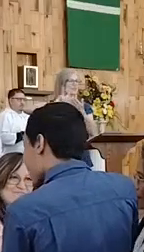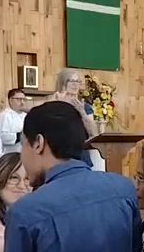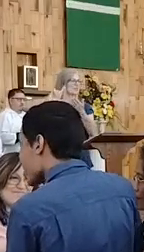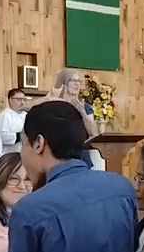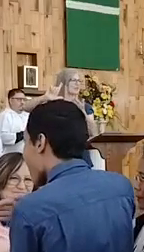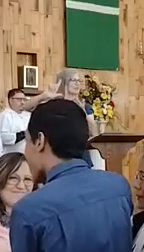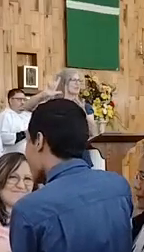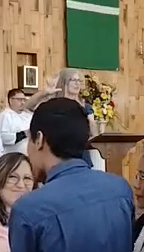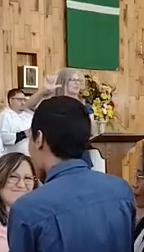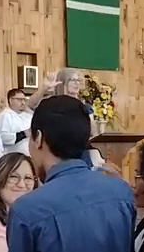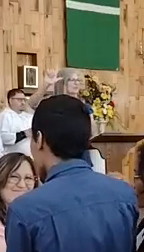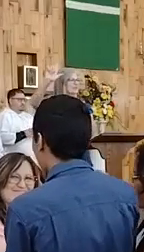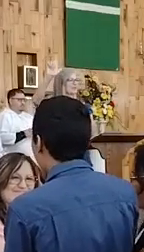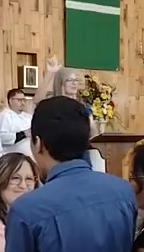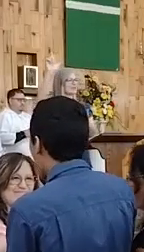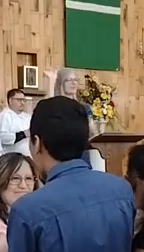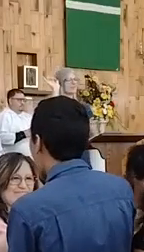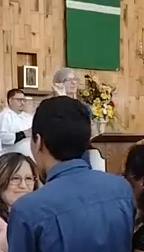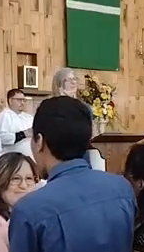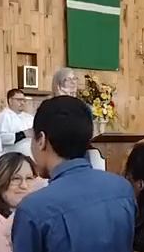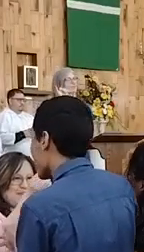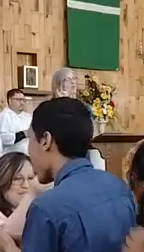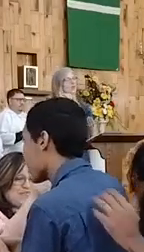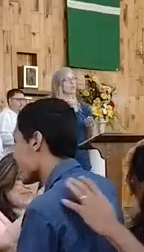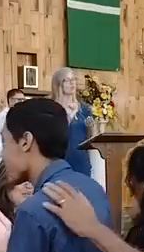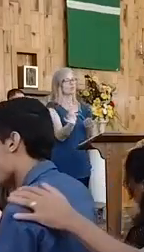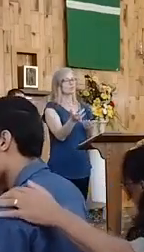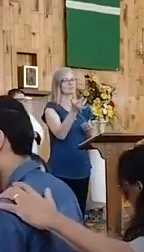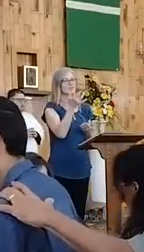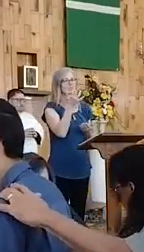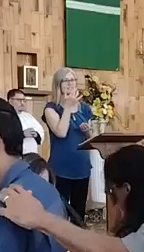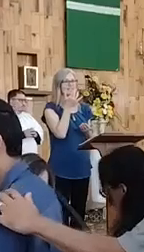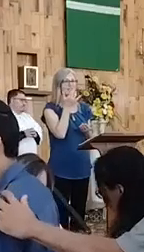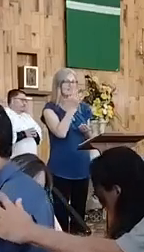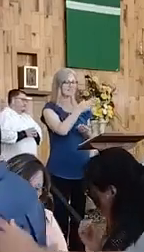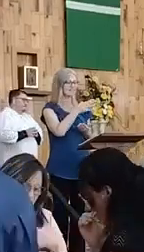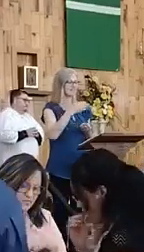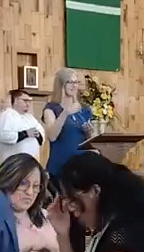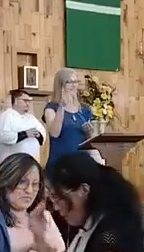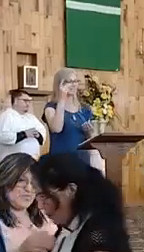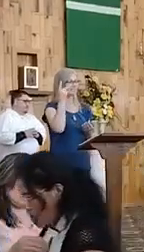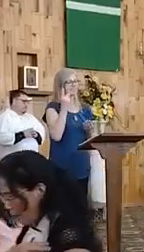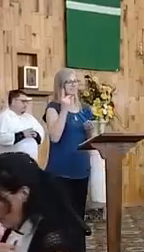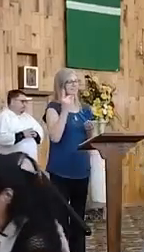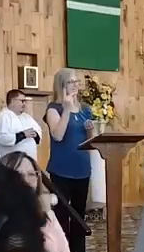Oh,